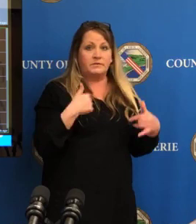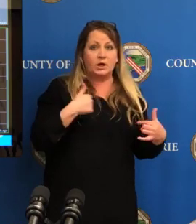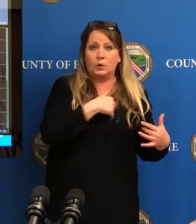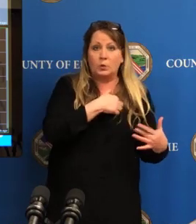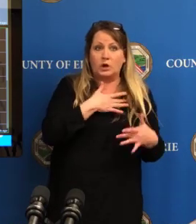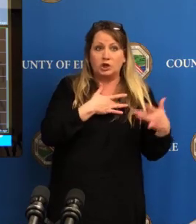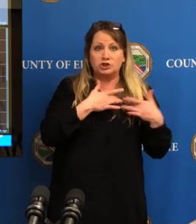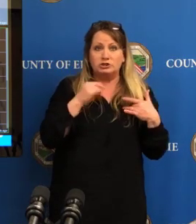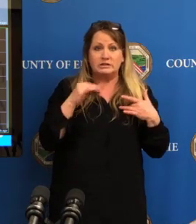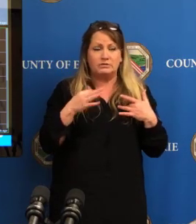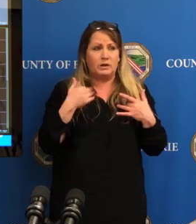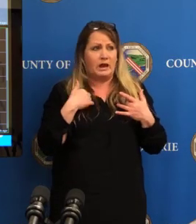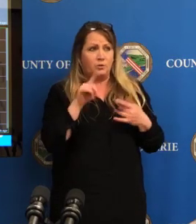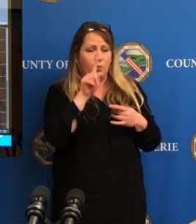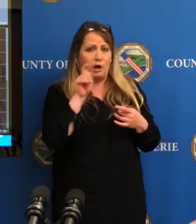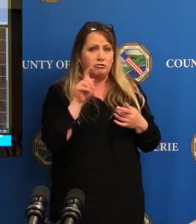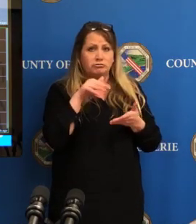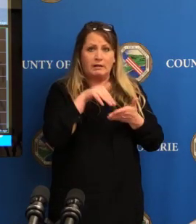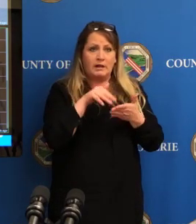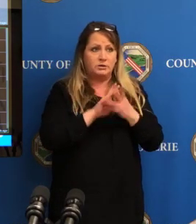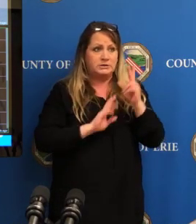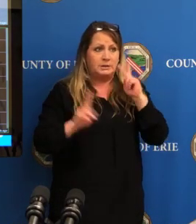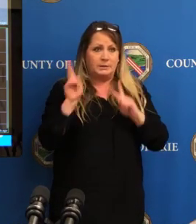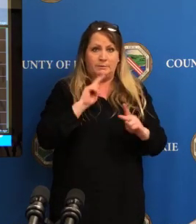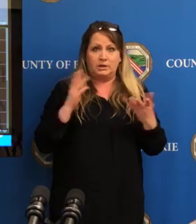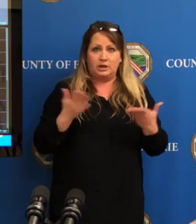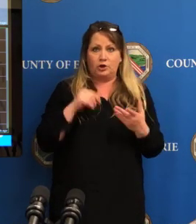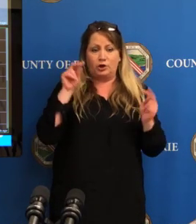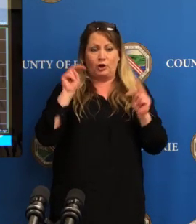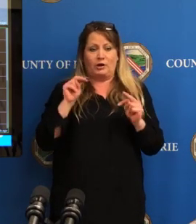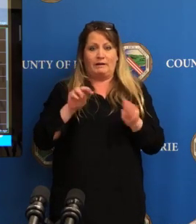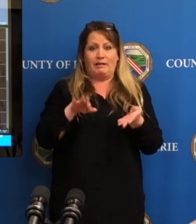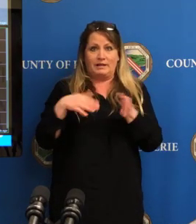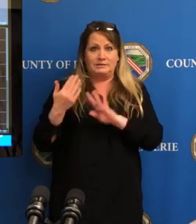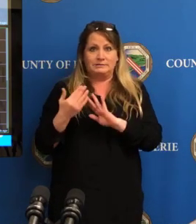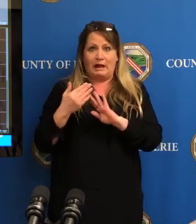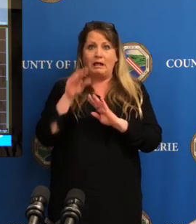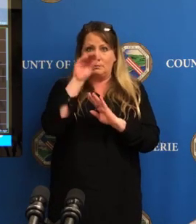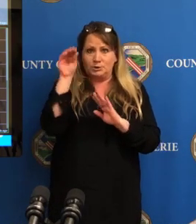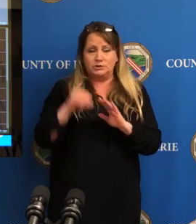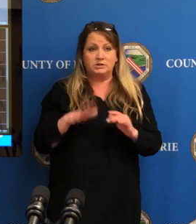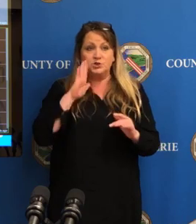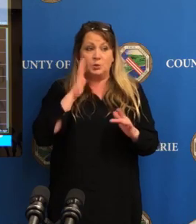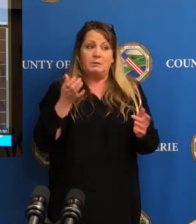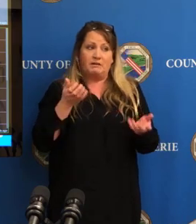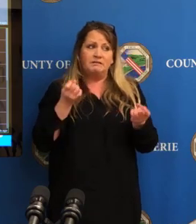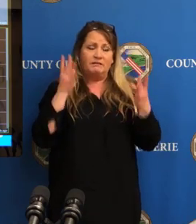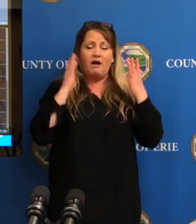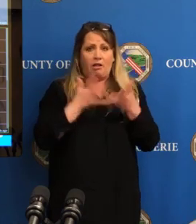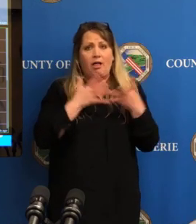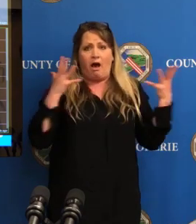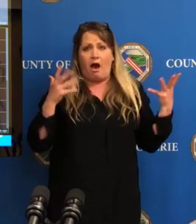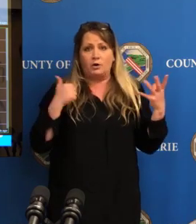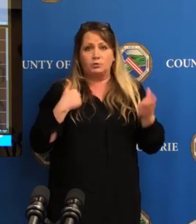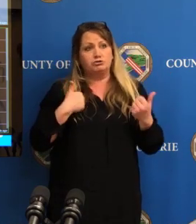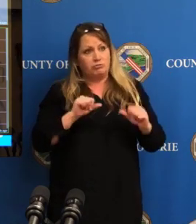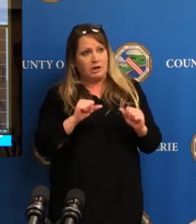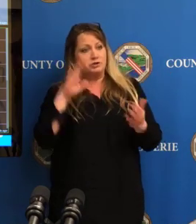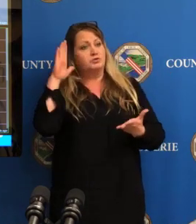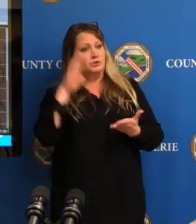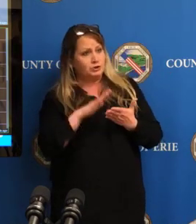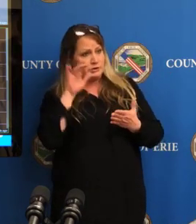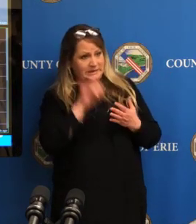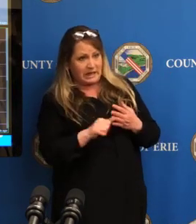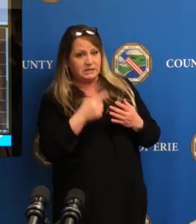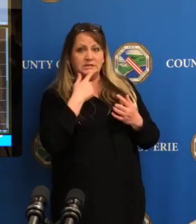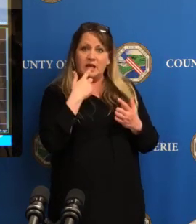of thousands of area residents contracted it, looking at the death rate, it would be substantial. So we're trying to reduce that by telling people to practice